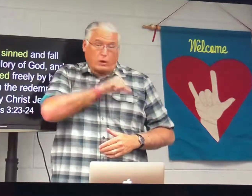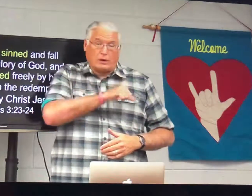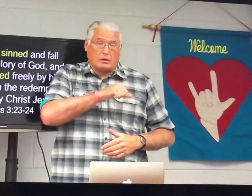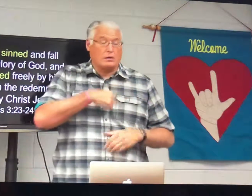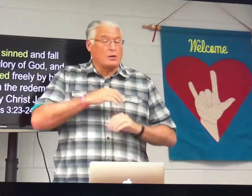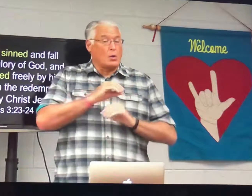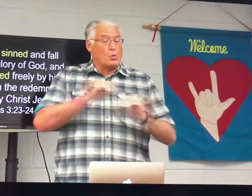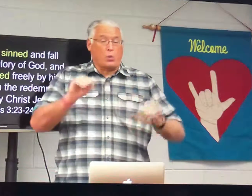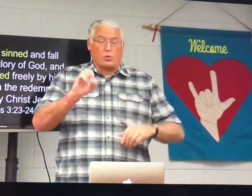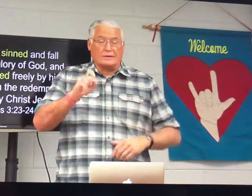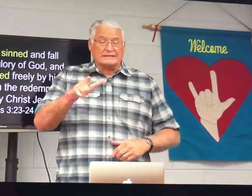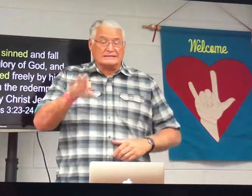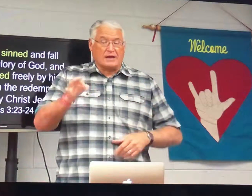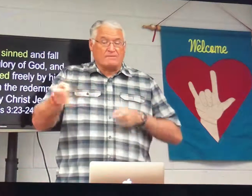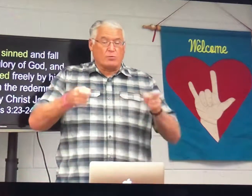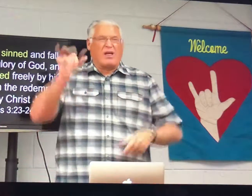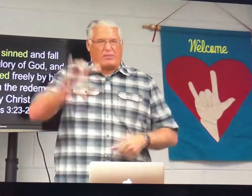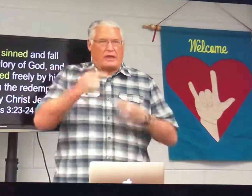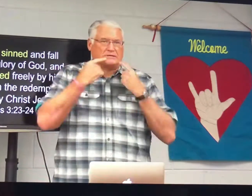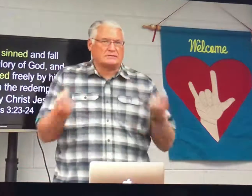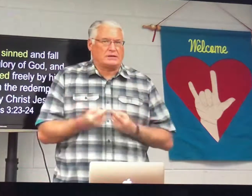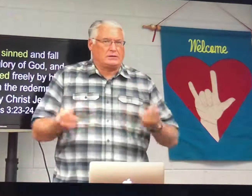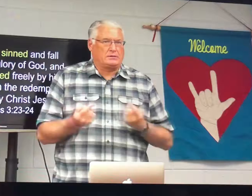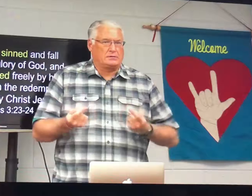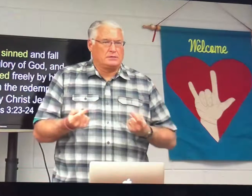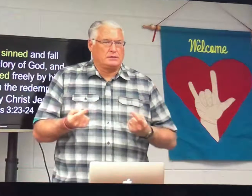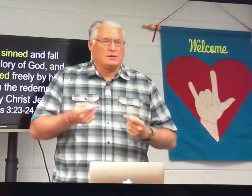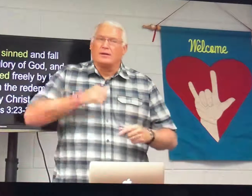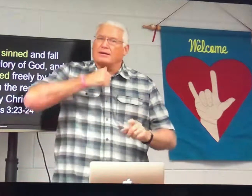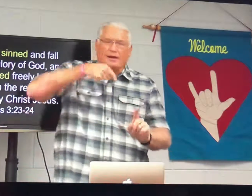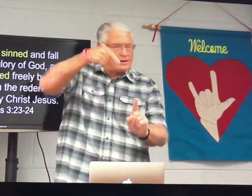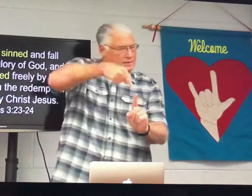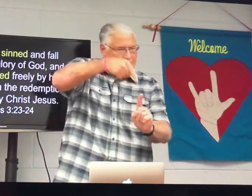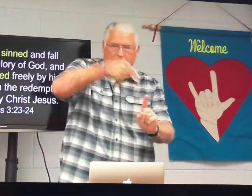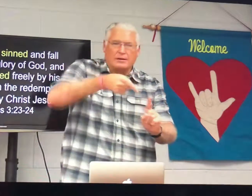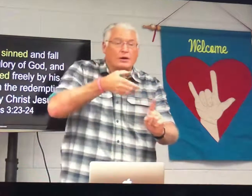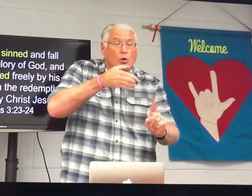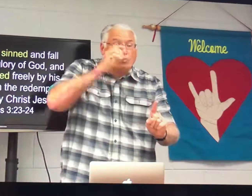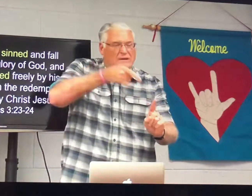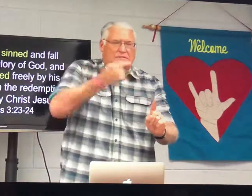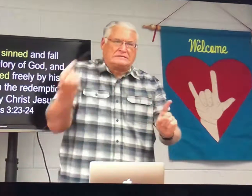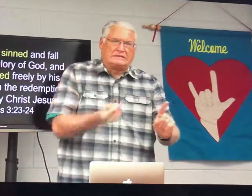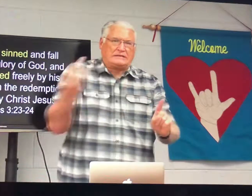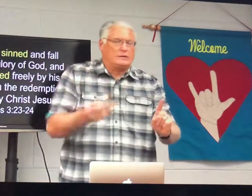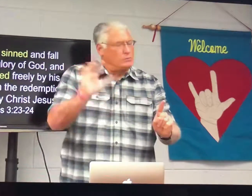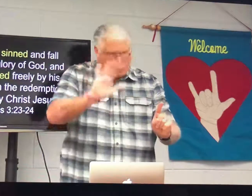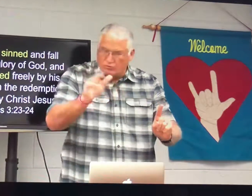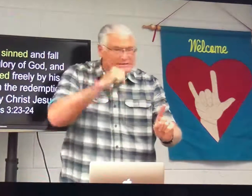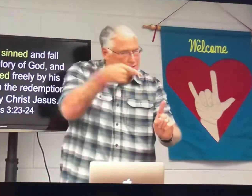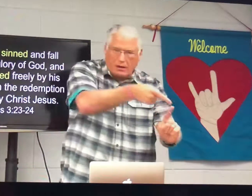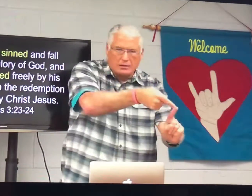The pitch is too low. He lays I off. did discover a new village north of our tank village. It's pretty sizable. So.